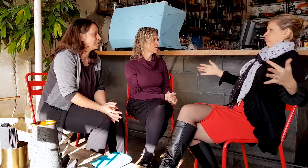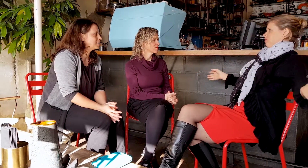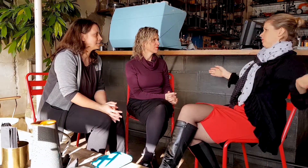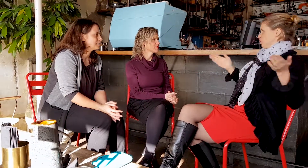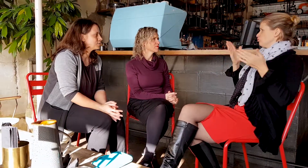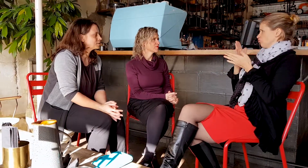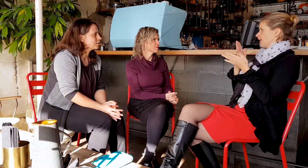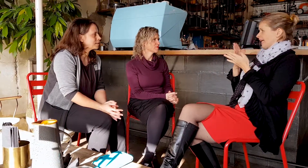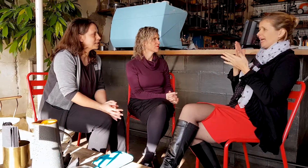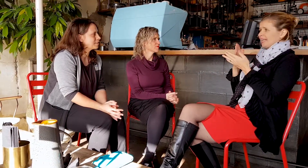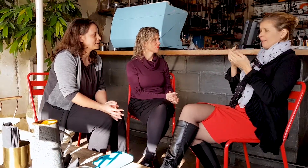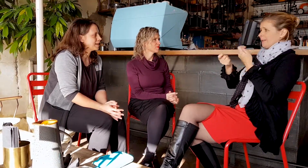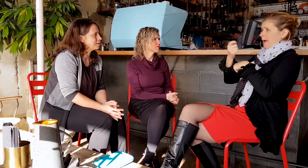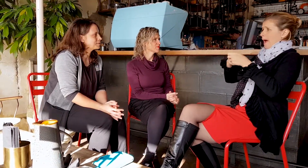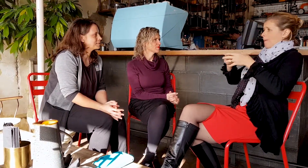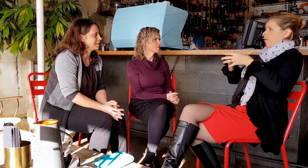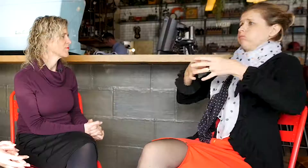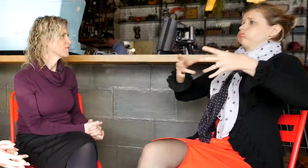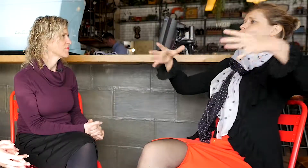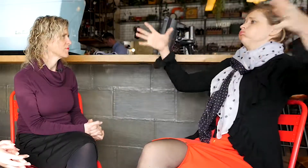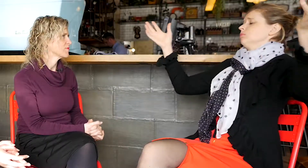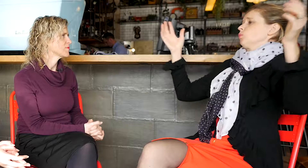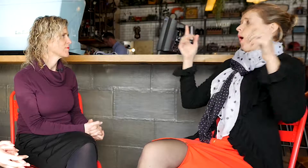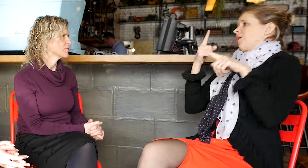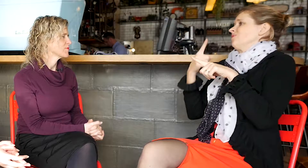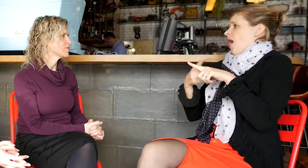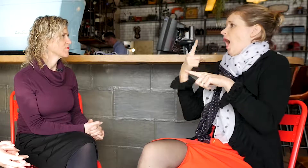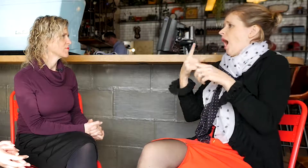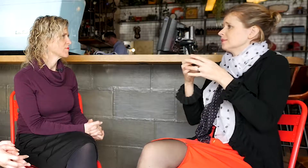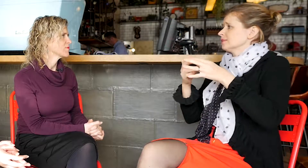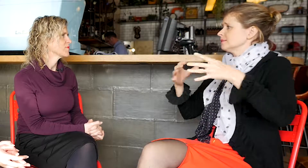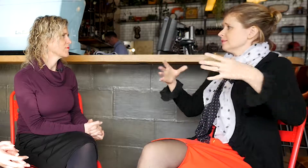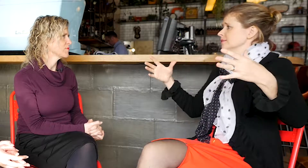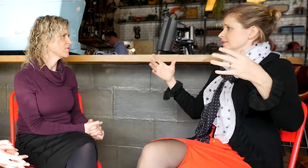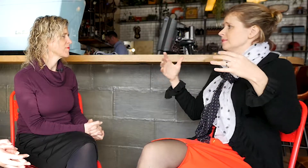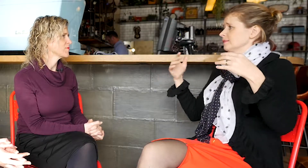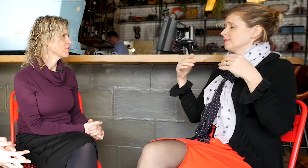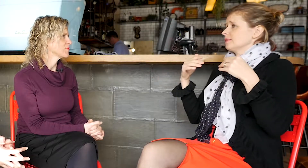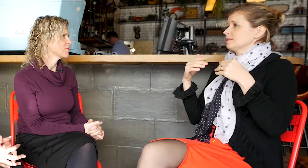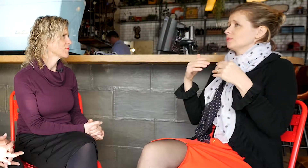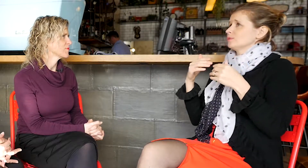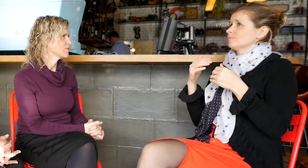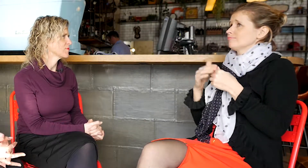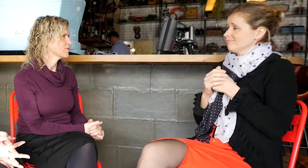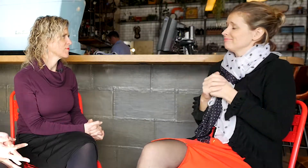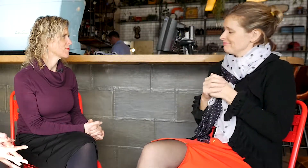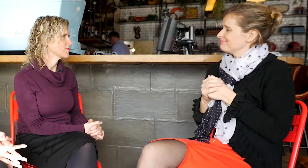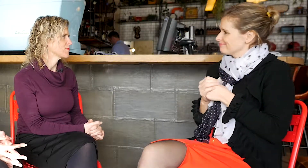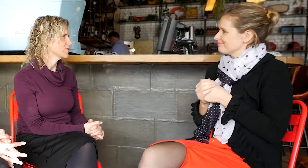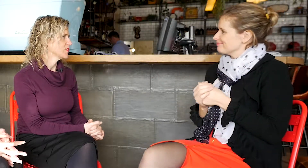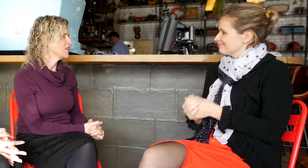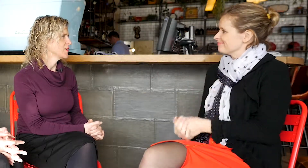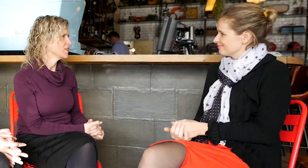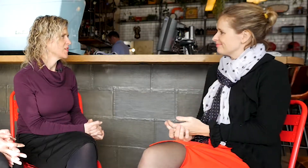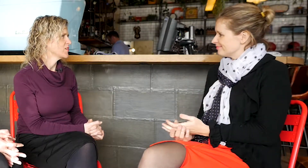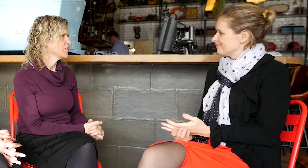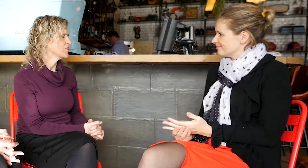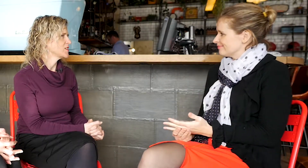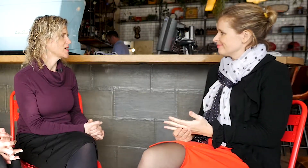realise that there are so many other gaps and how much more work there is to do. So it really has taken off.